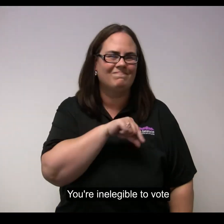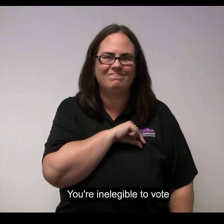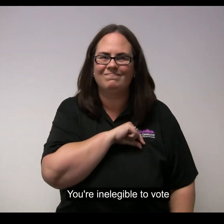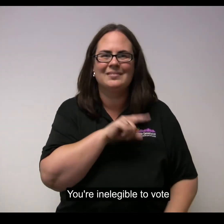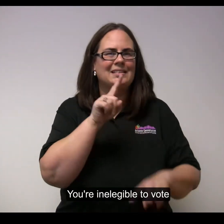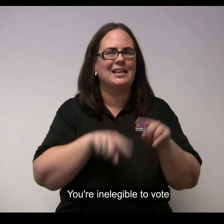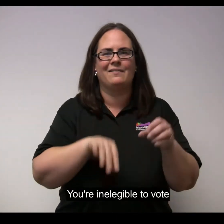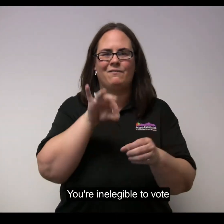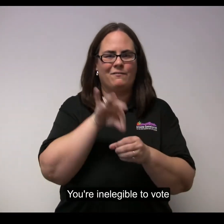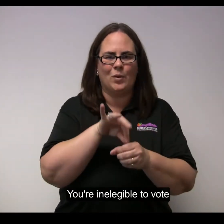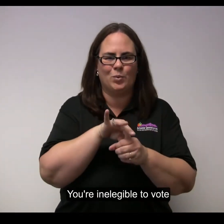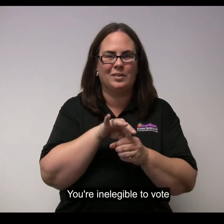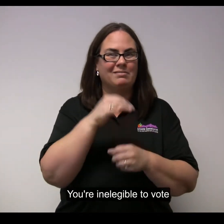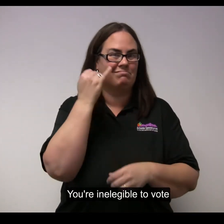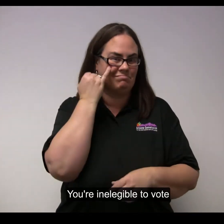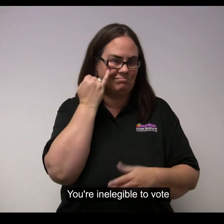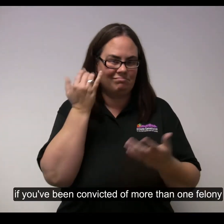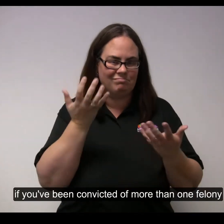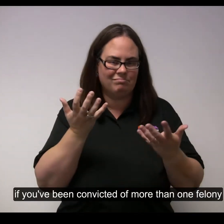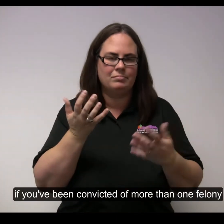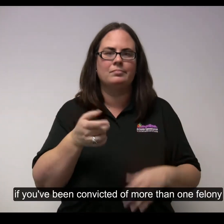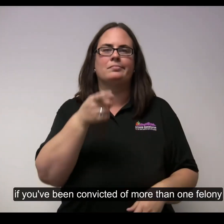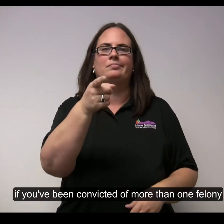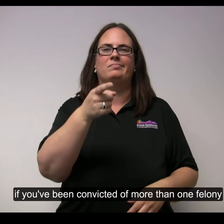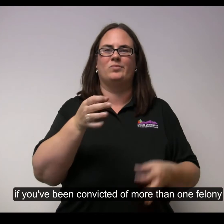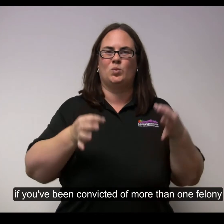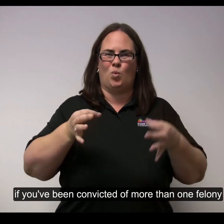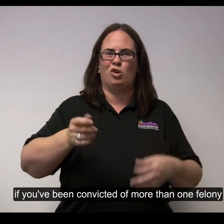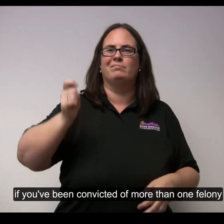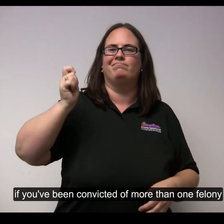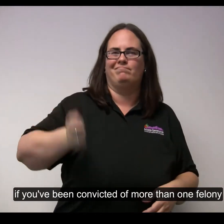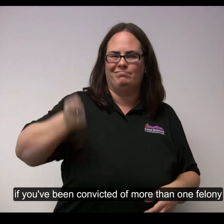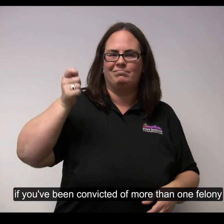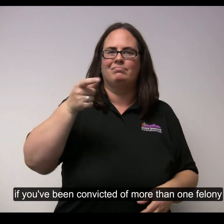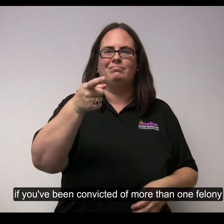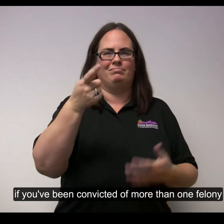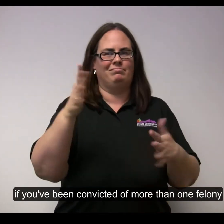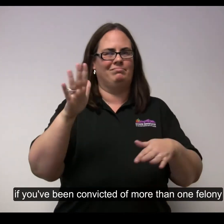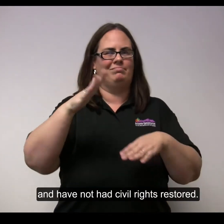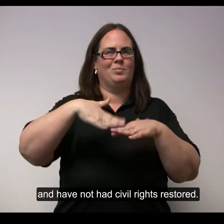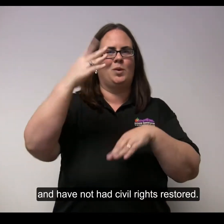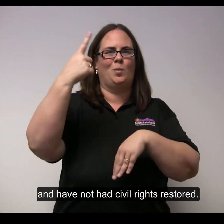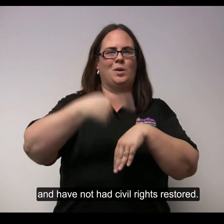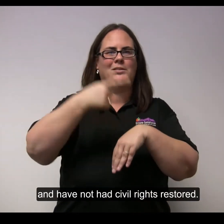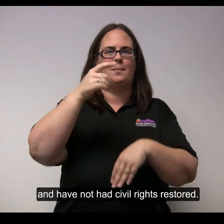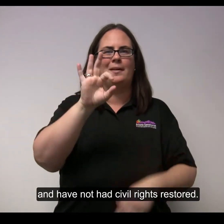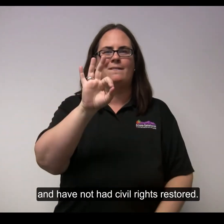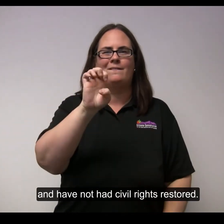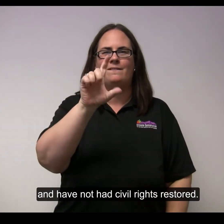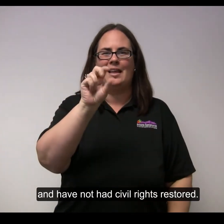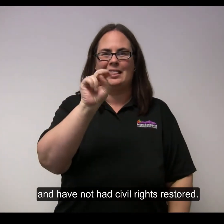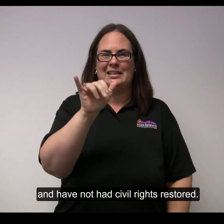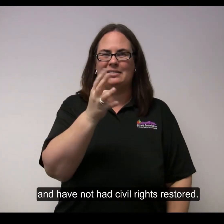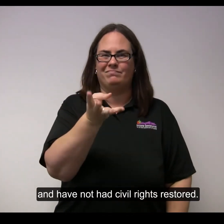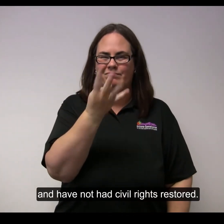You're ineligible to vote if you've been convicted of more than one felony and have not had civil rights